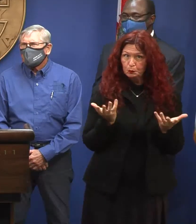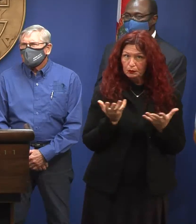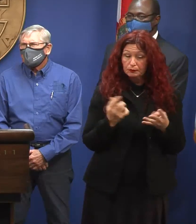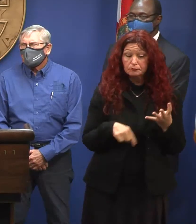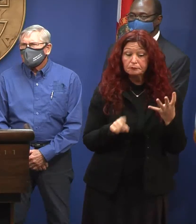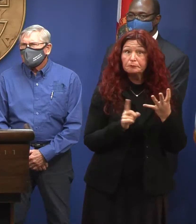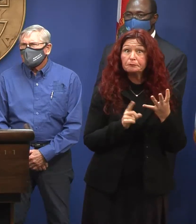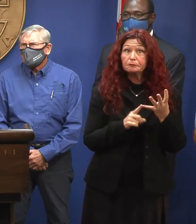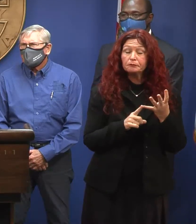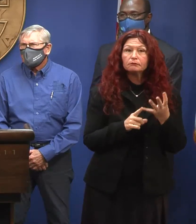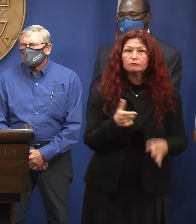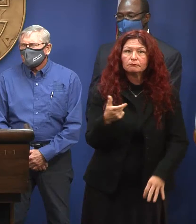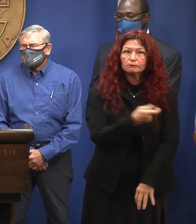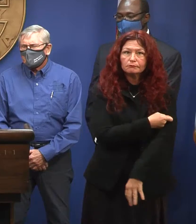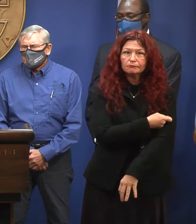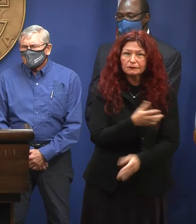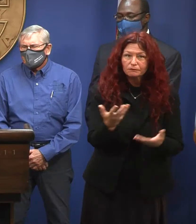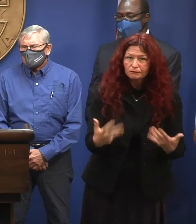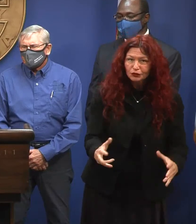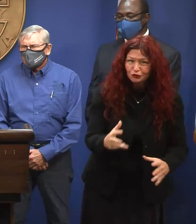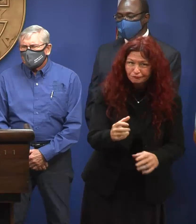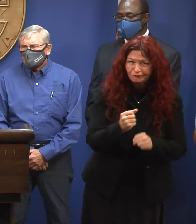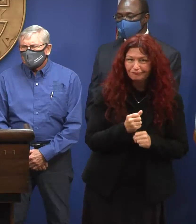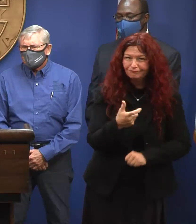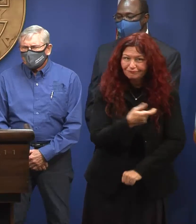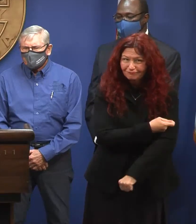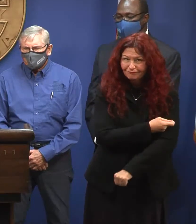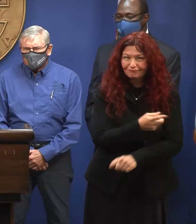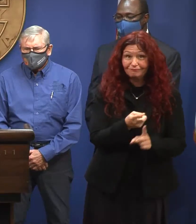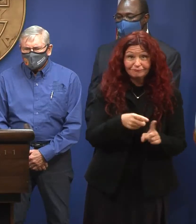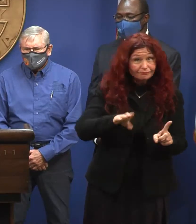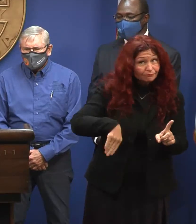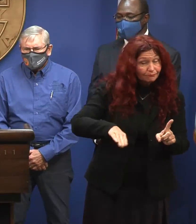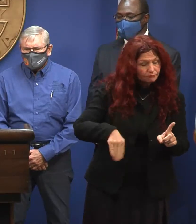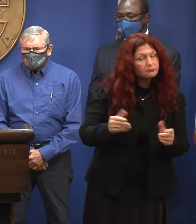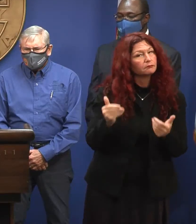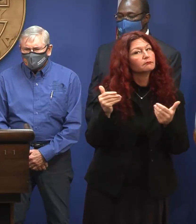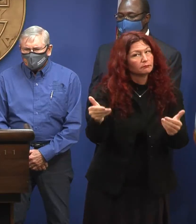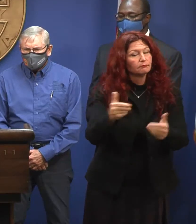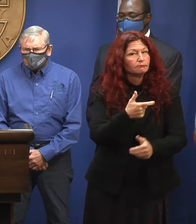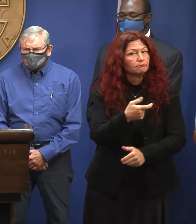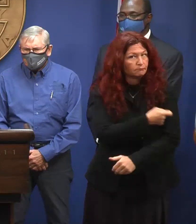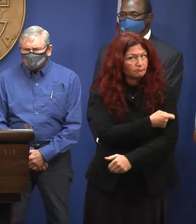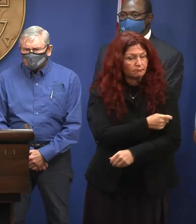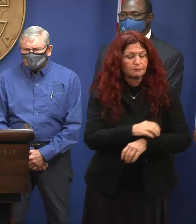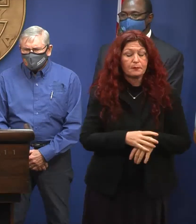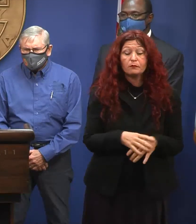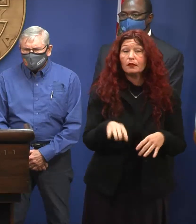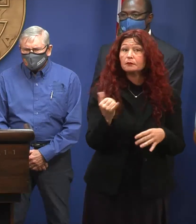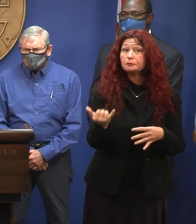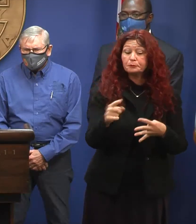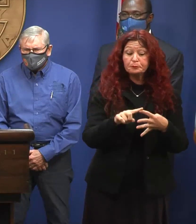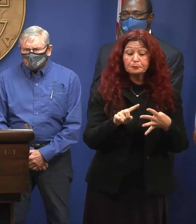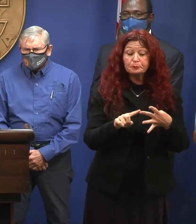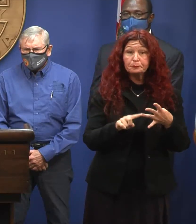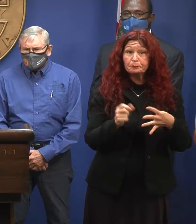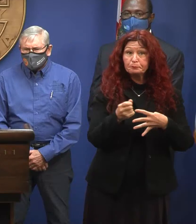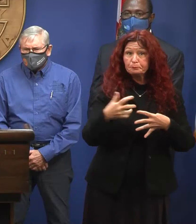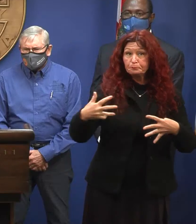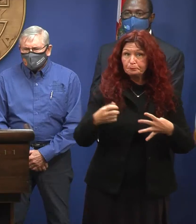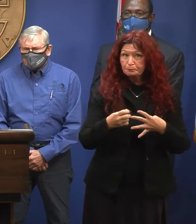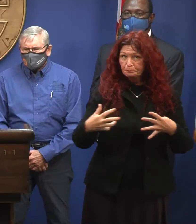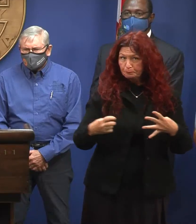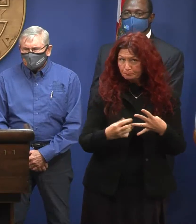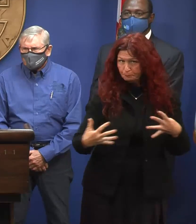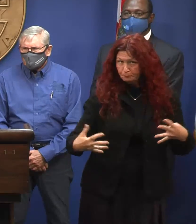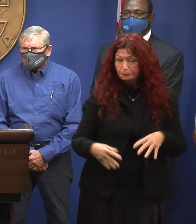get a shot. Everybody needs to get a shot if you've not yet been vaccinated. So let's talk about each of these 4 steps. First,